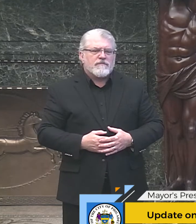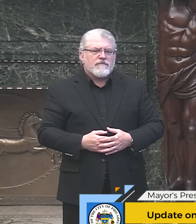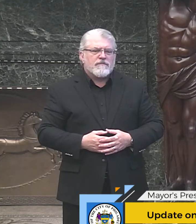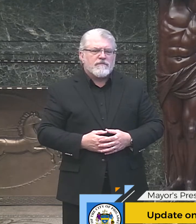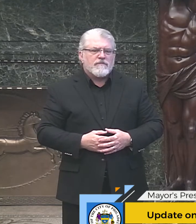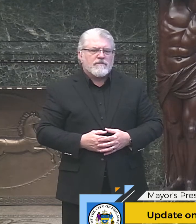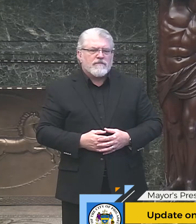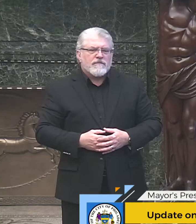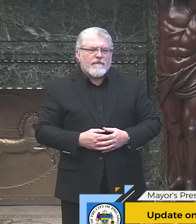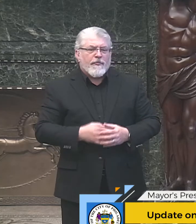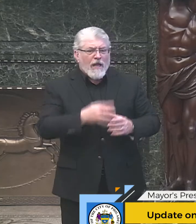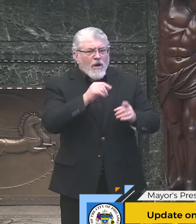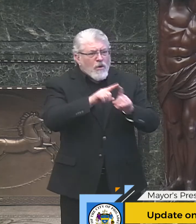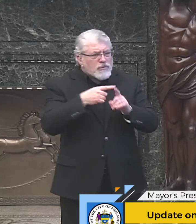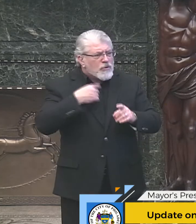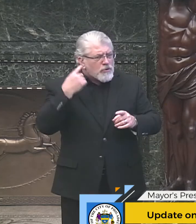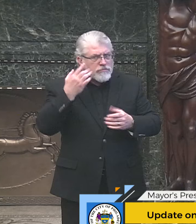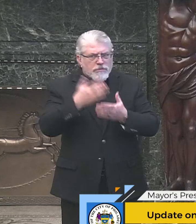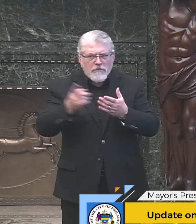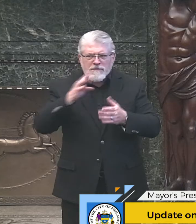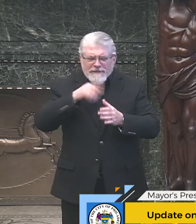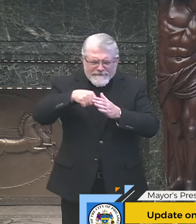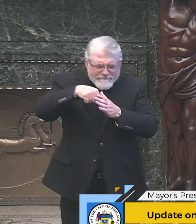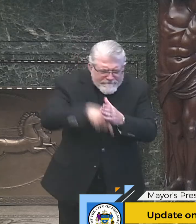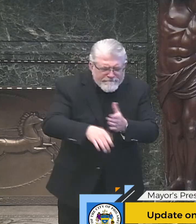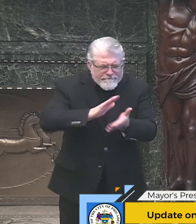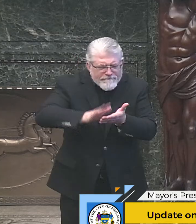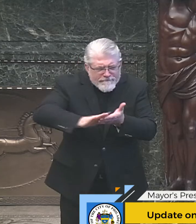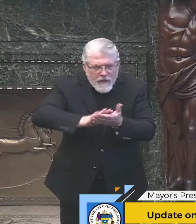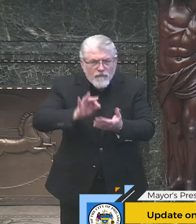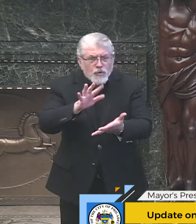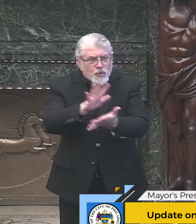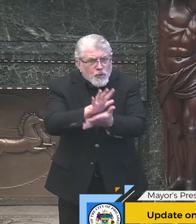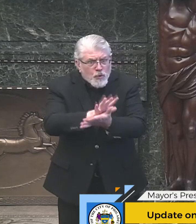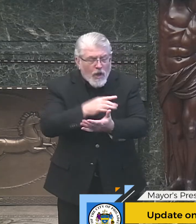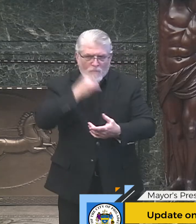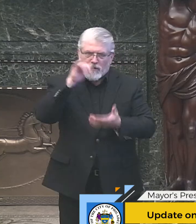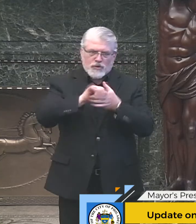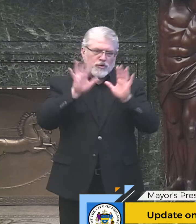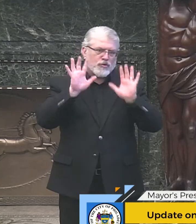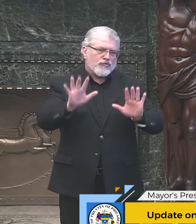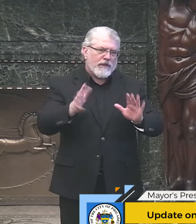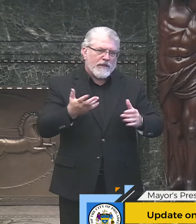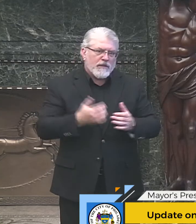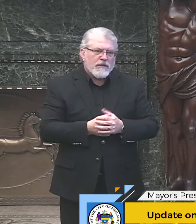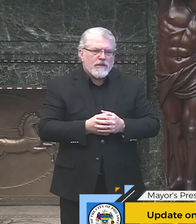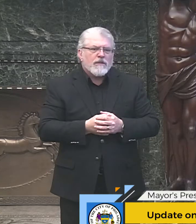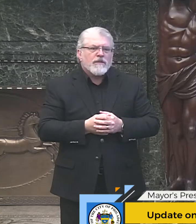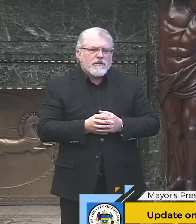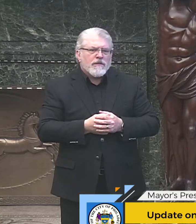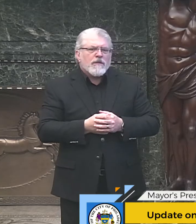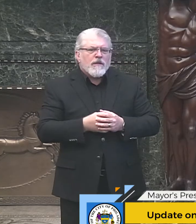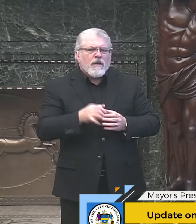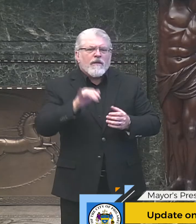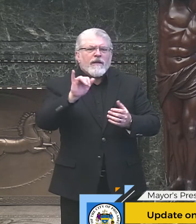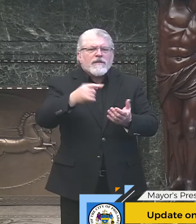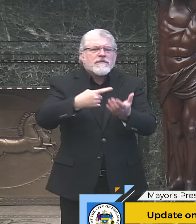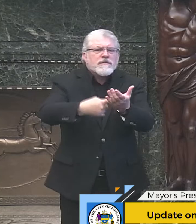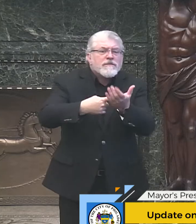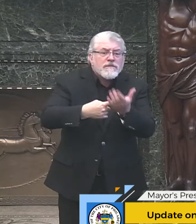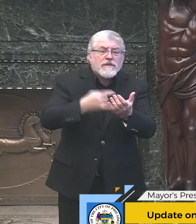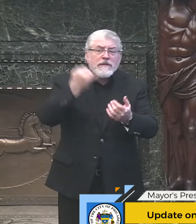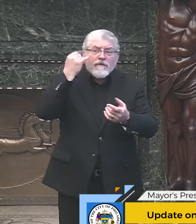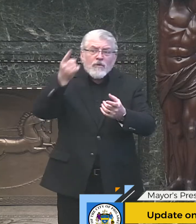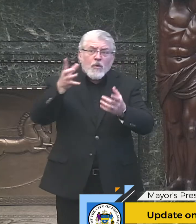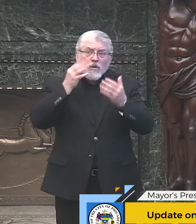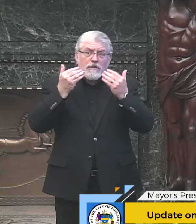and things like that. Is that? There's a discussion about that, but we don't know whether that's moving forward or not. But